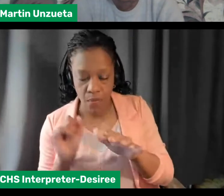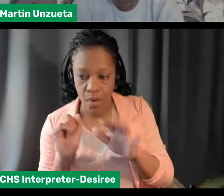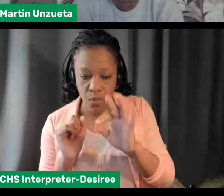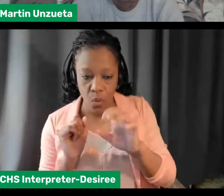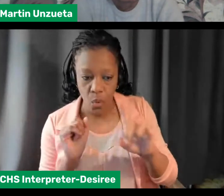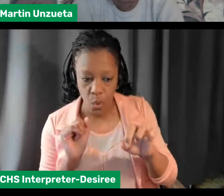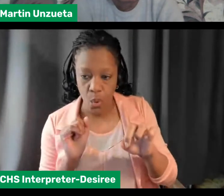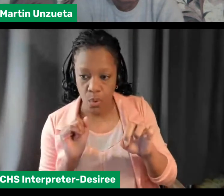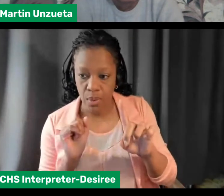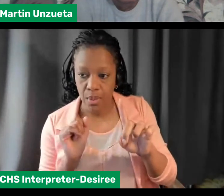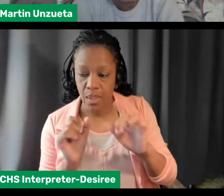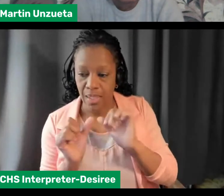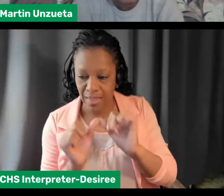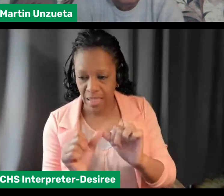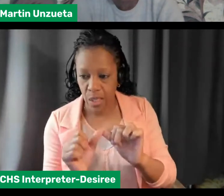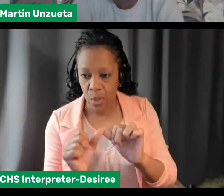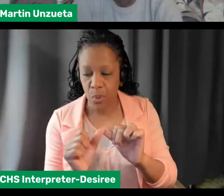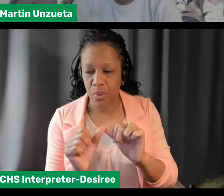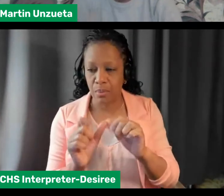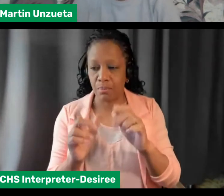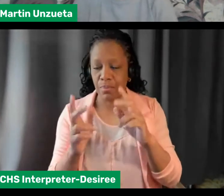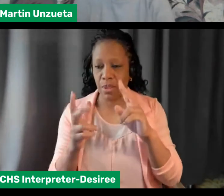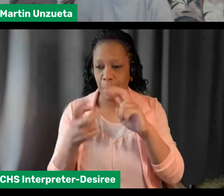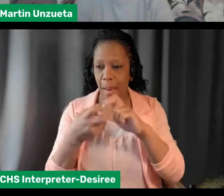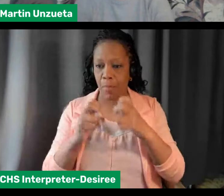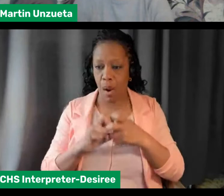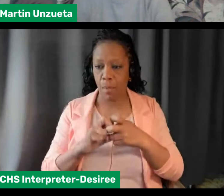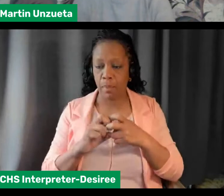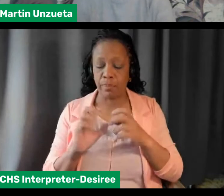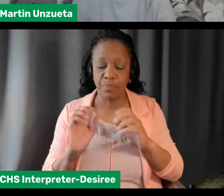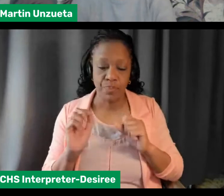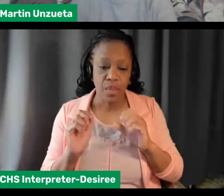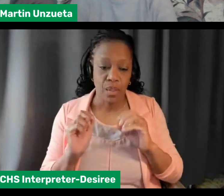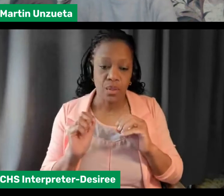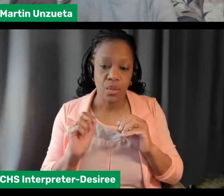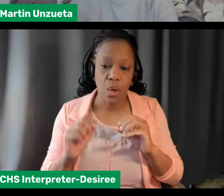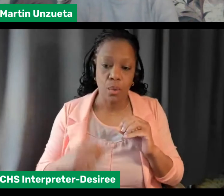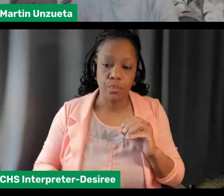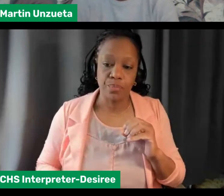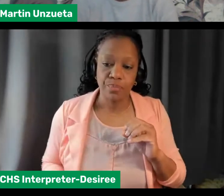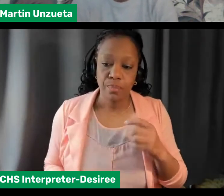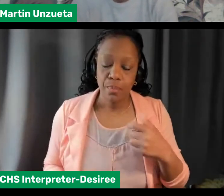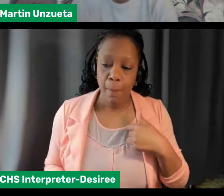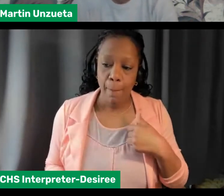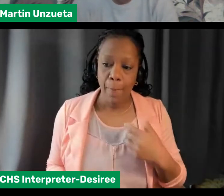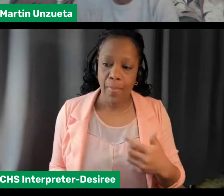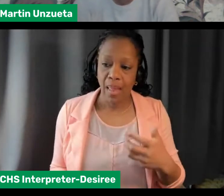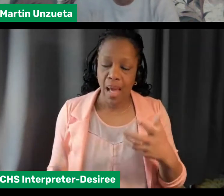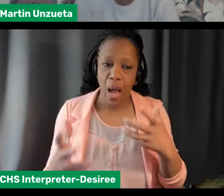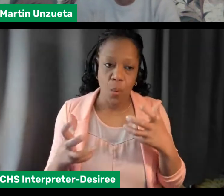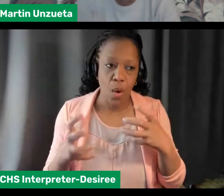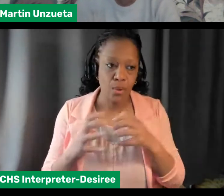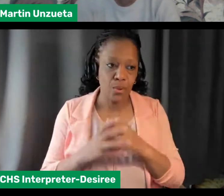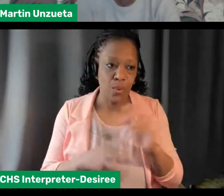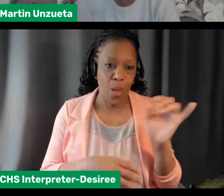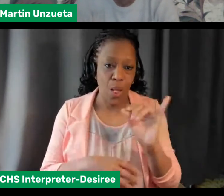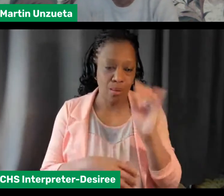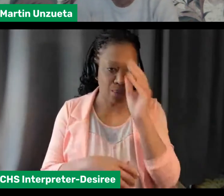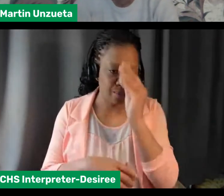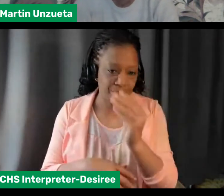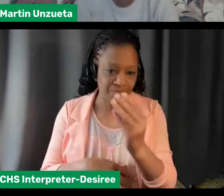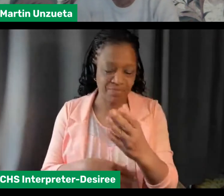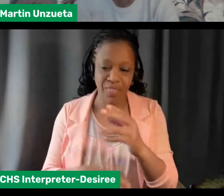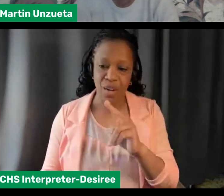we're coming together to bring forth. And I want to shout out that Urban